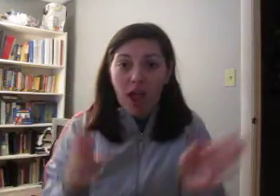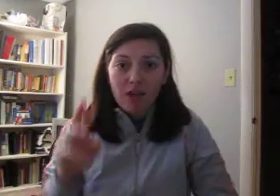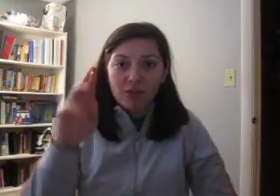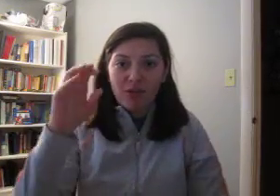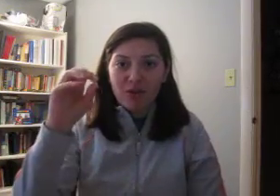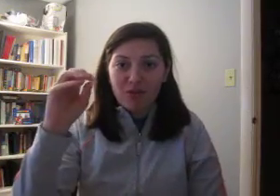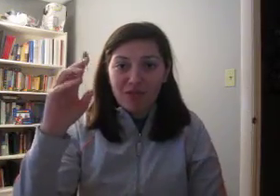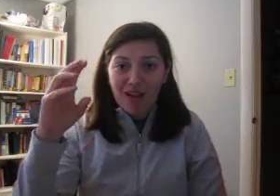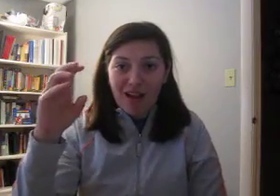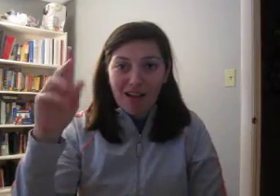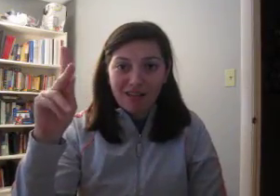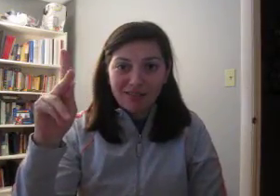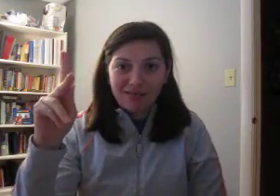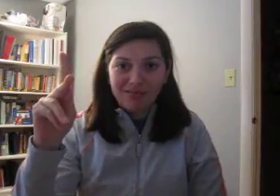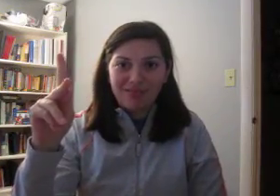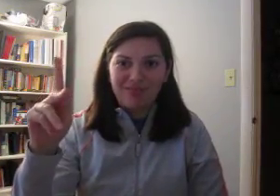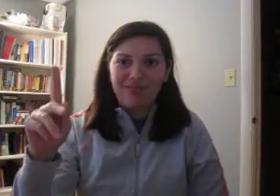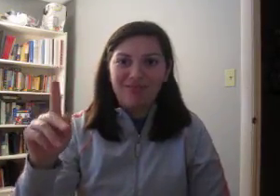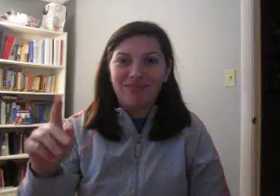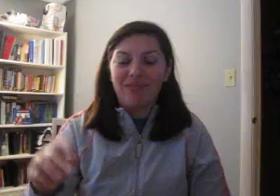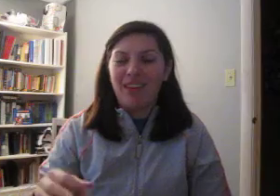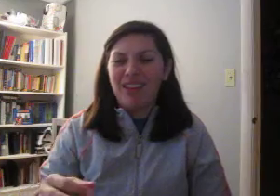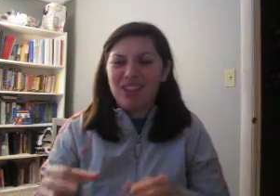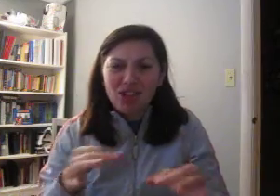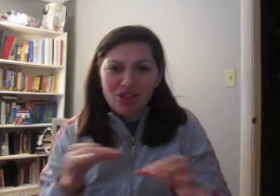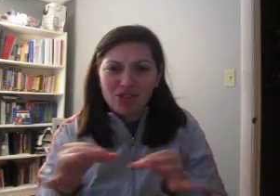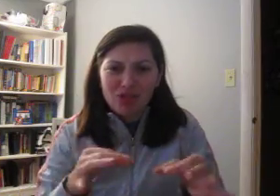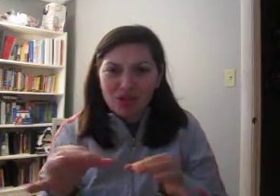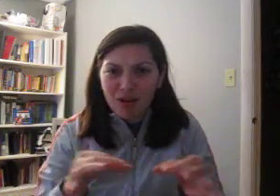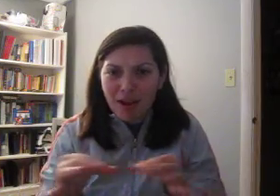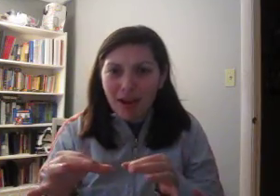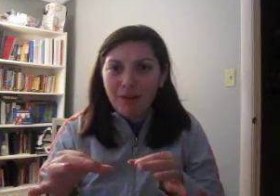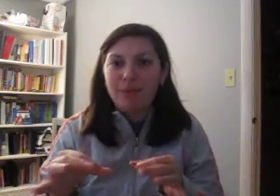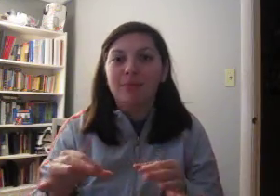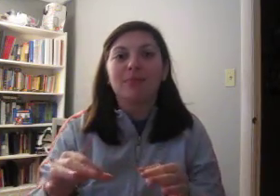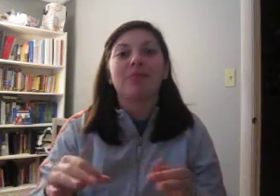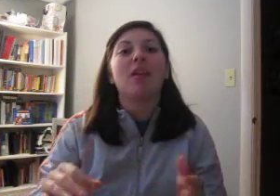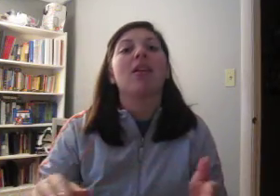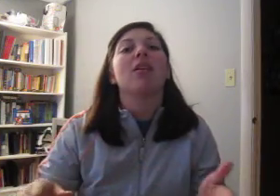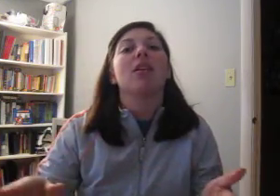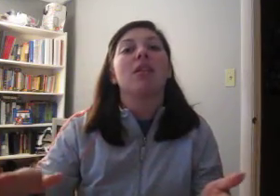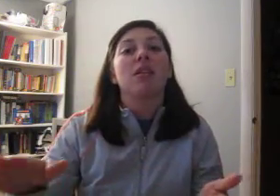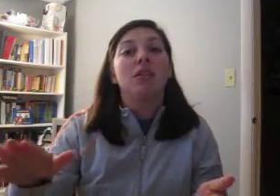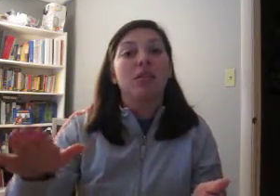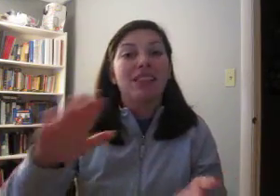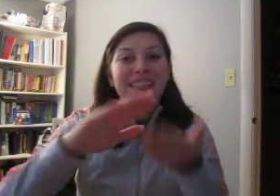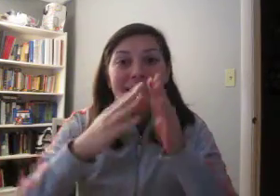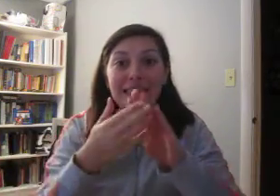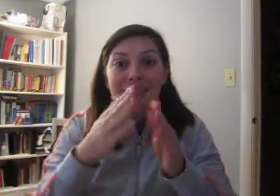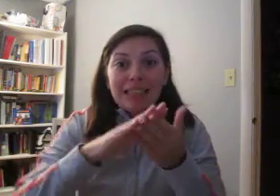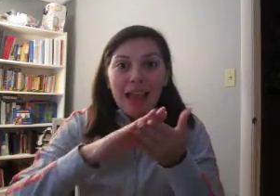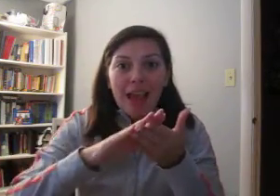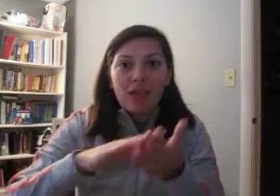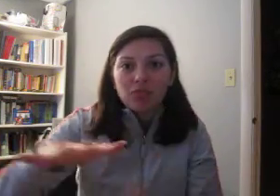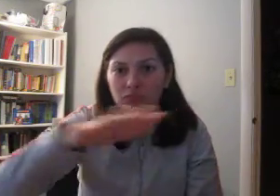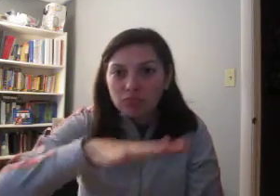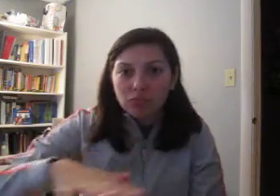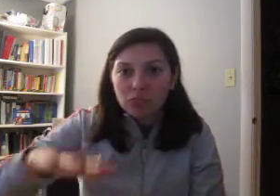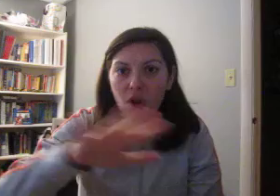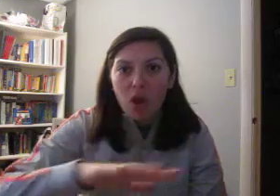is actually for local laws. That's for your town and the state that you live in. So that's different.